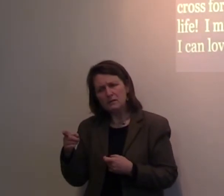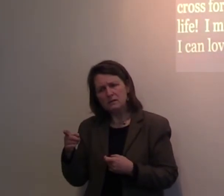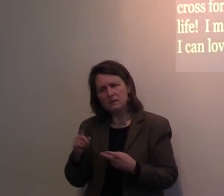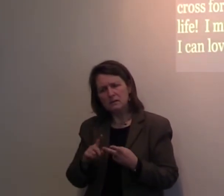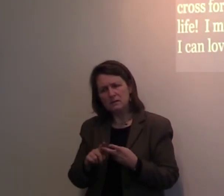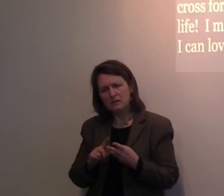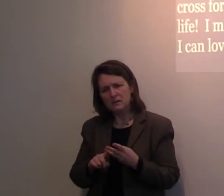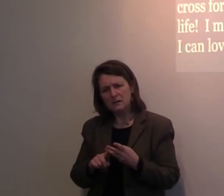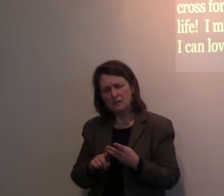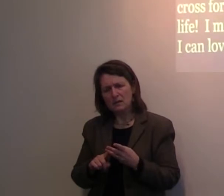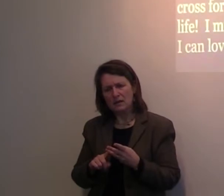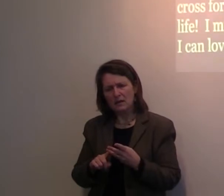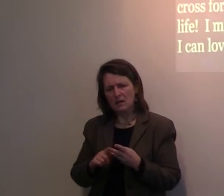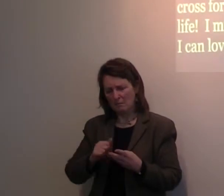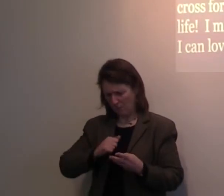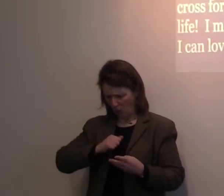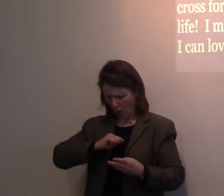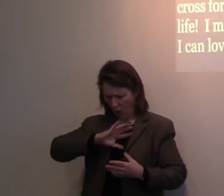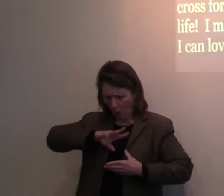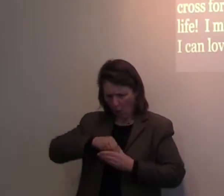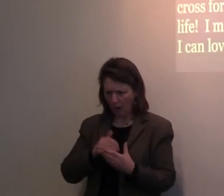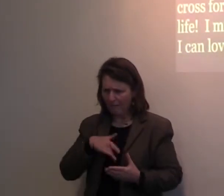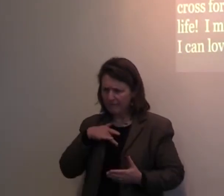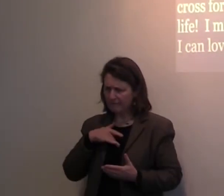I owe Jesus my whole life.